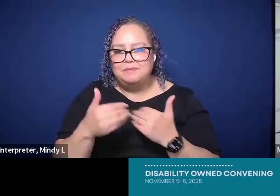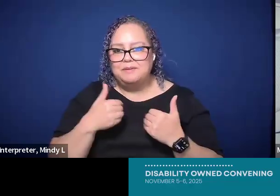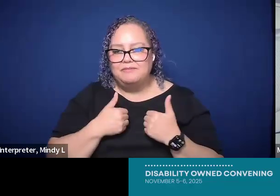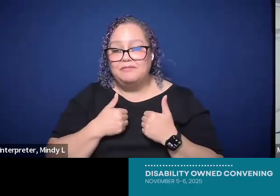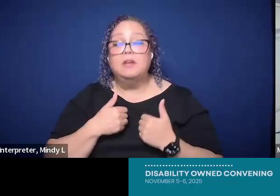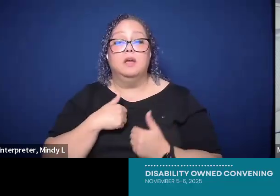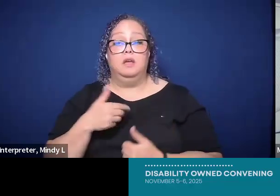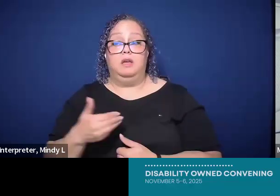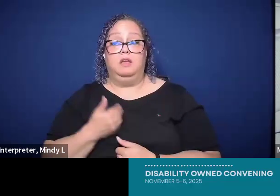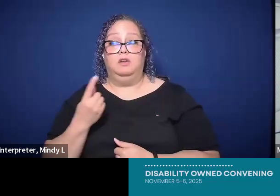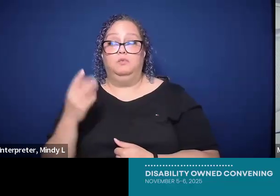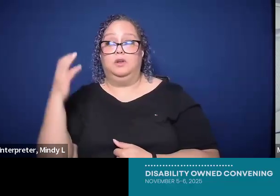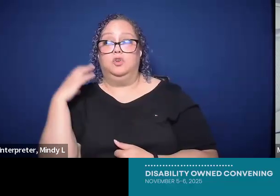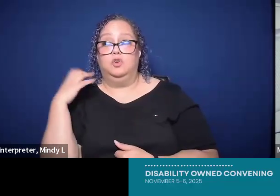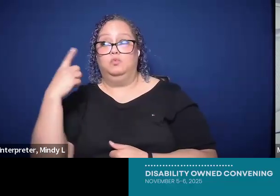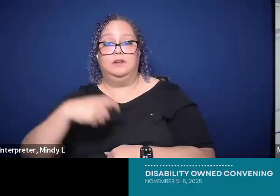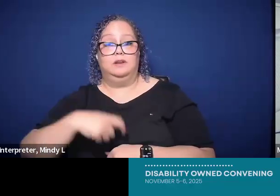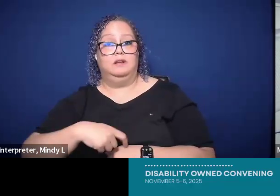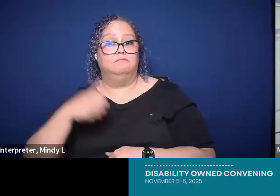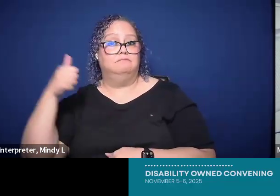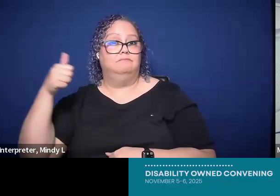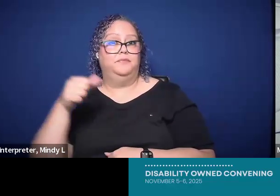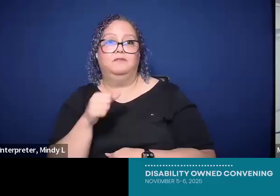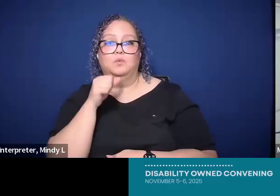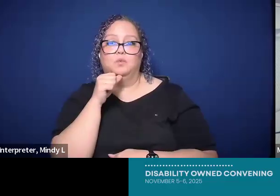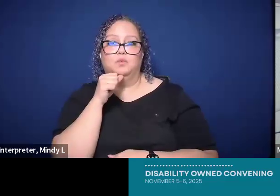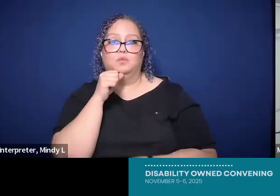hired a coach once who wouldn't give